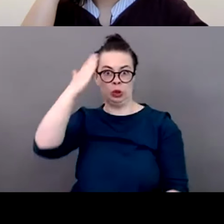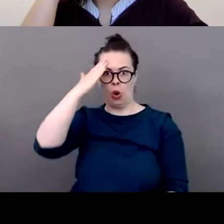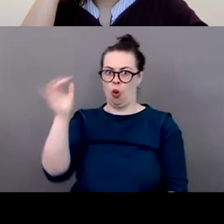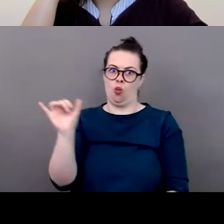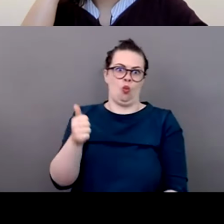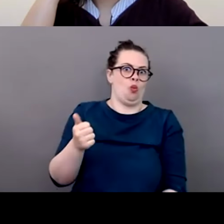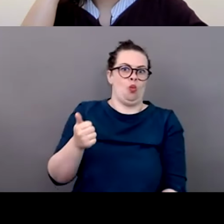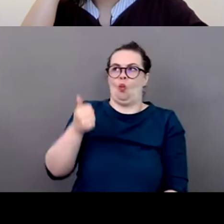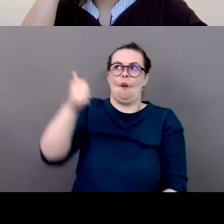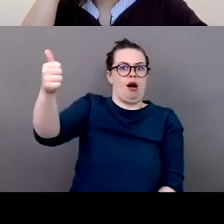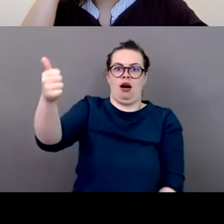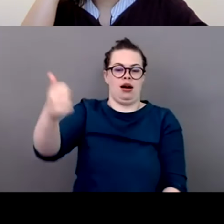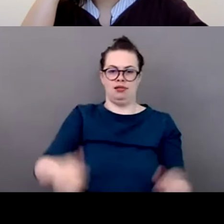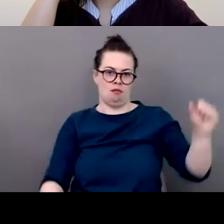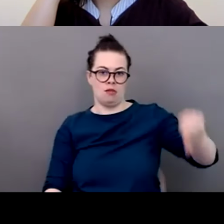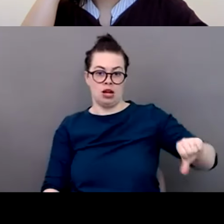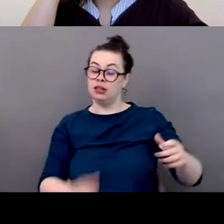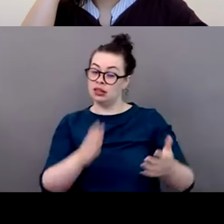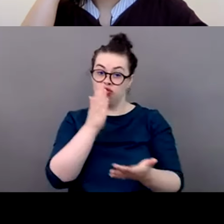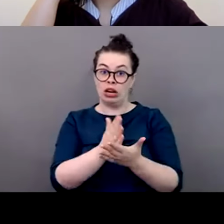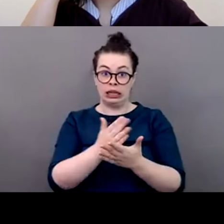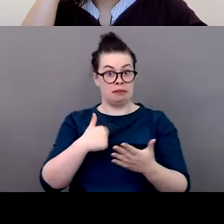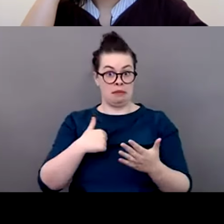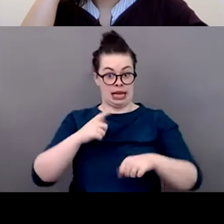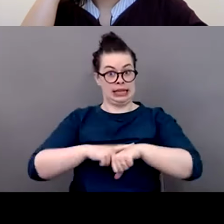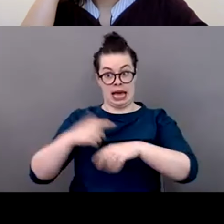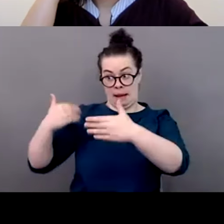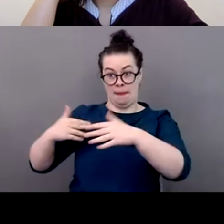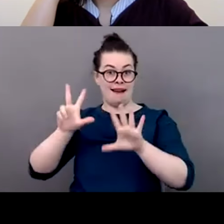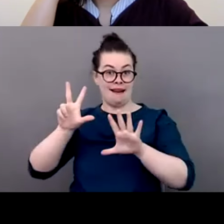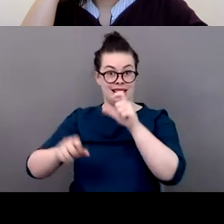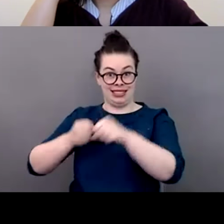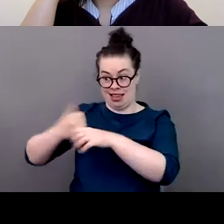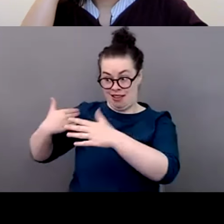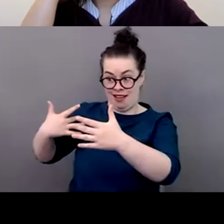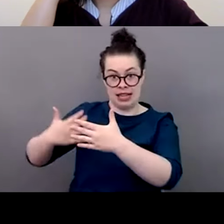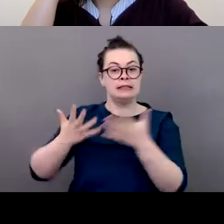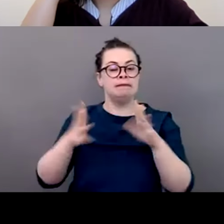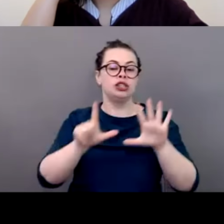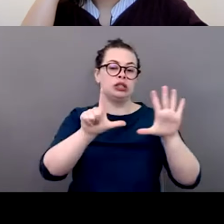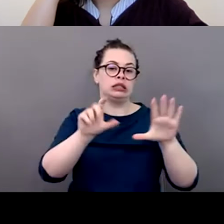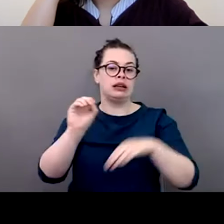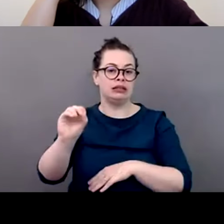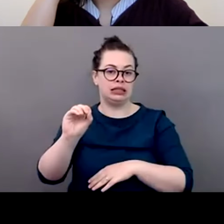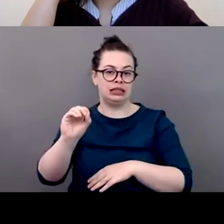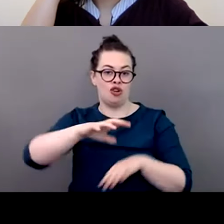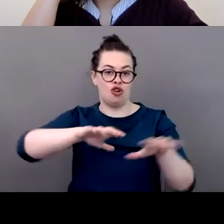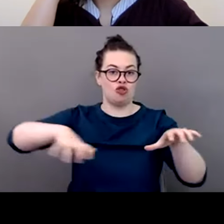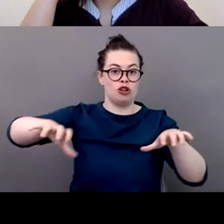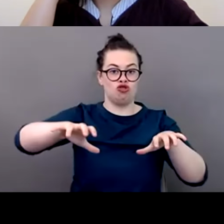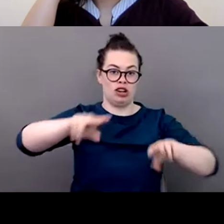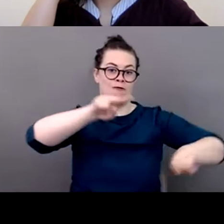8 years, I have reviewed 70 countries, but what the committee does not do is